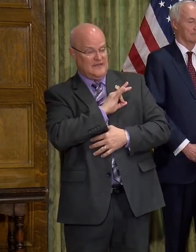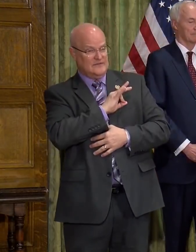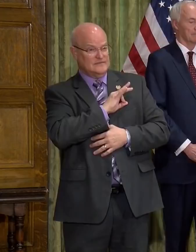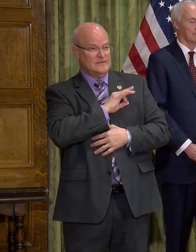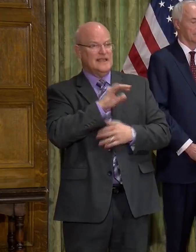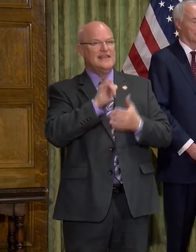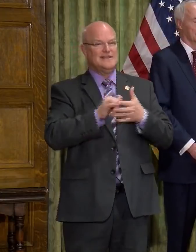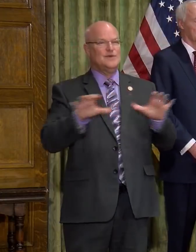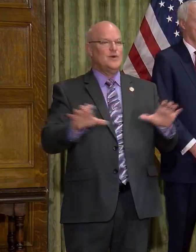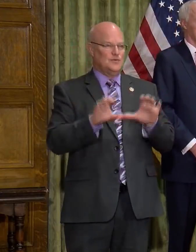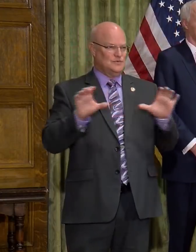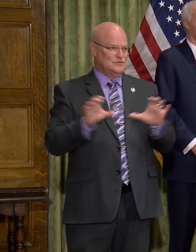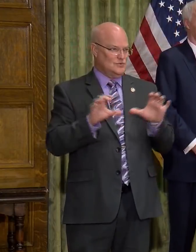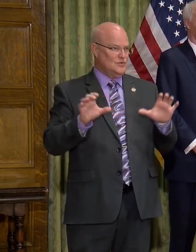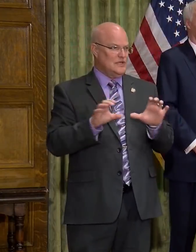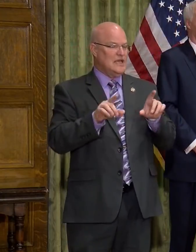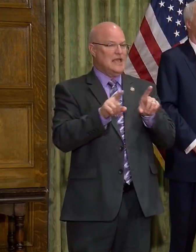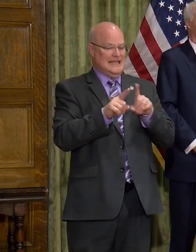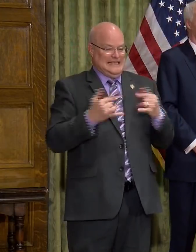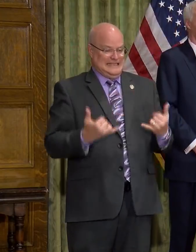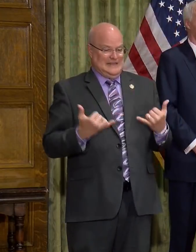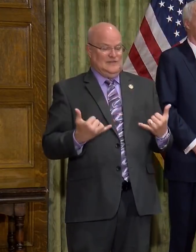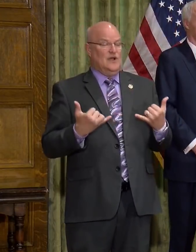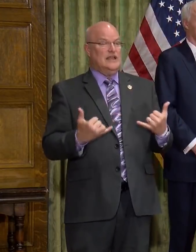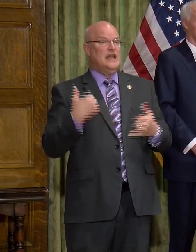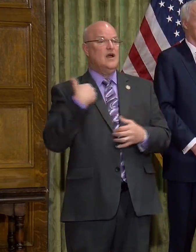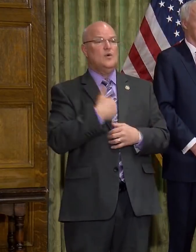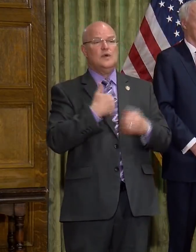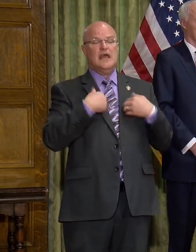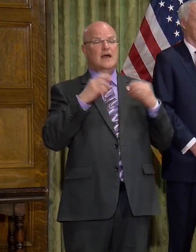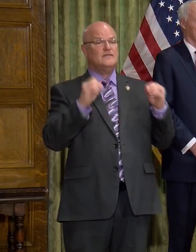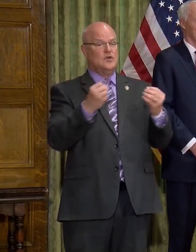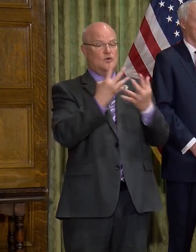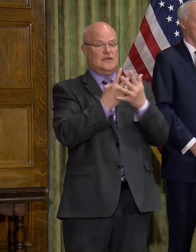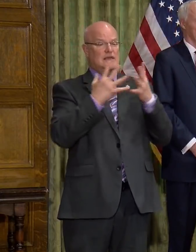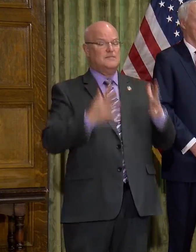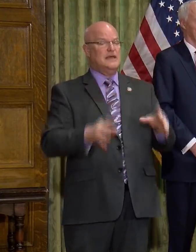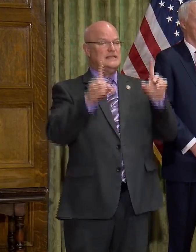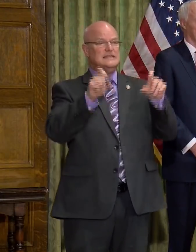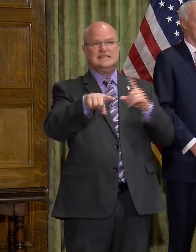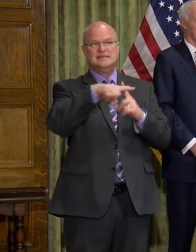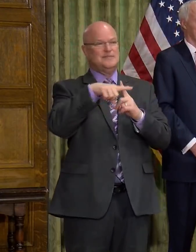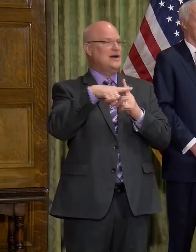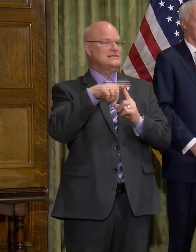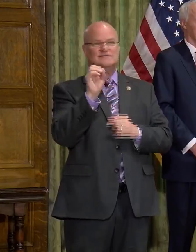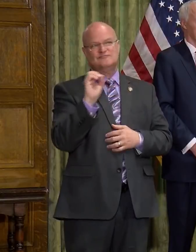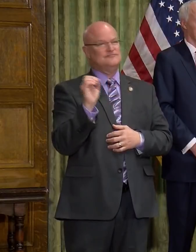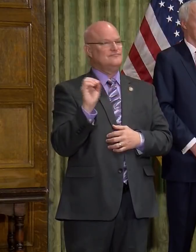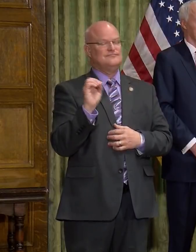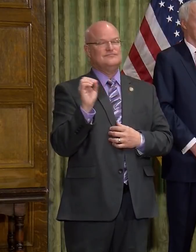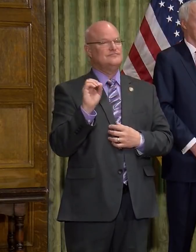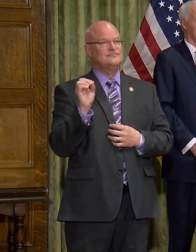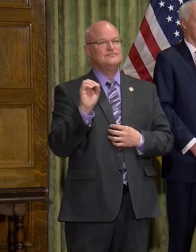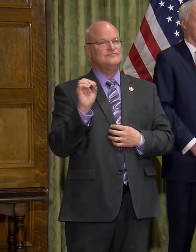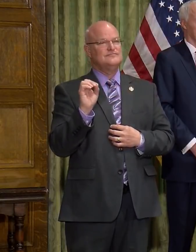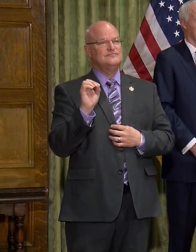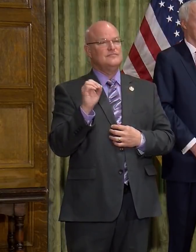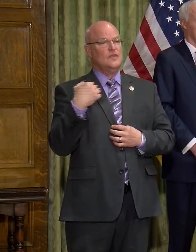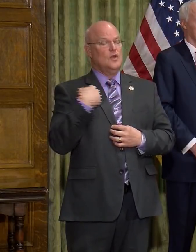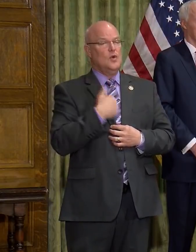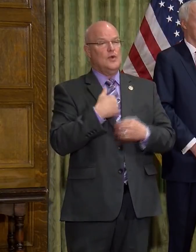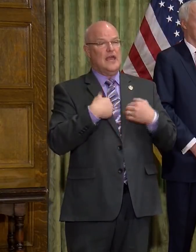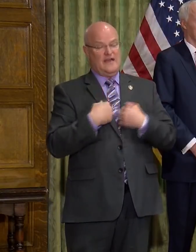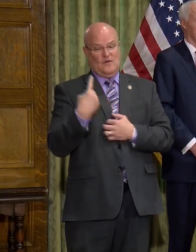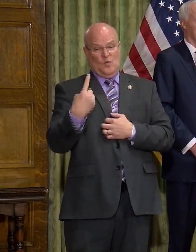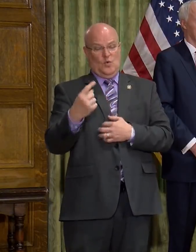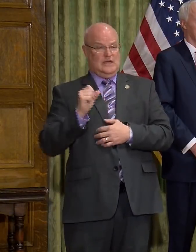and that's what we will be doing. As of now, we have no inmates that have tested positive for the virus. We have